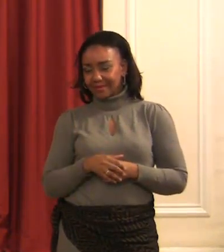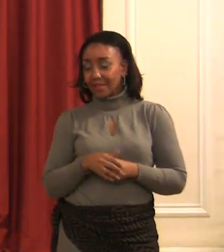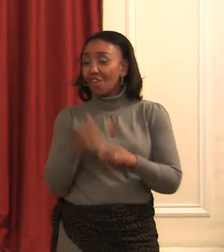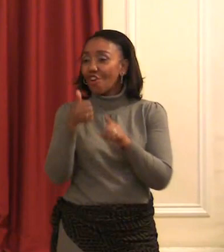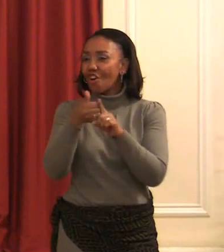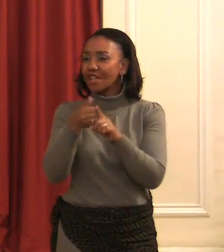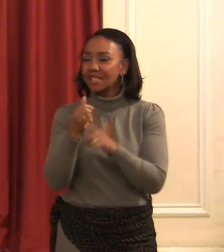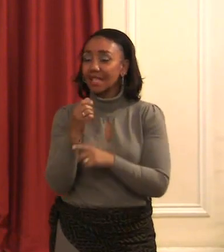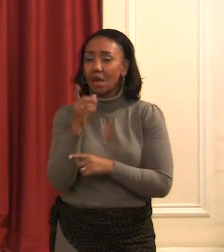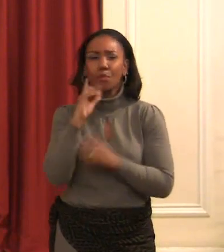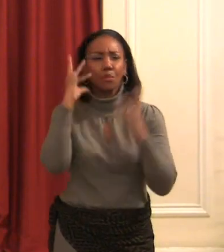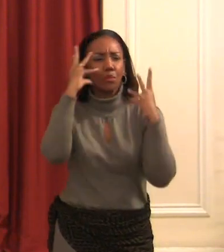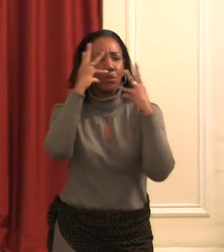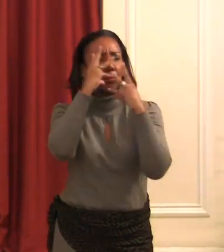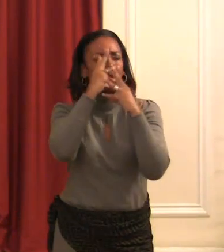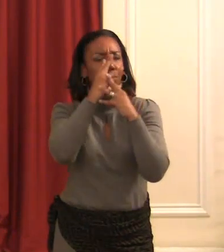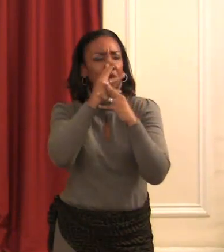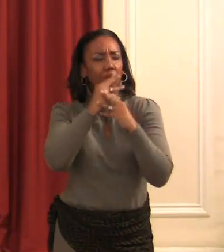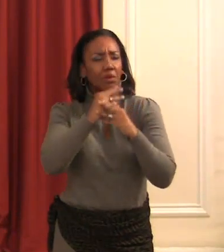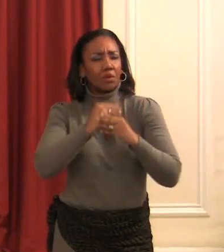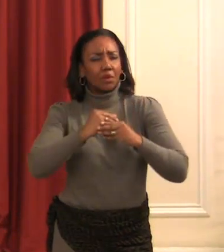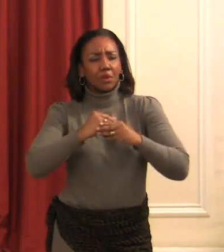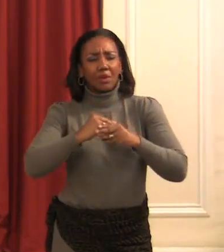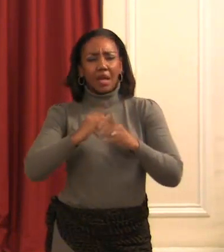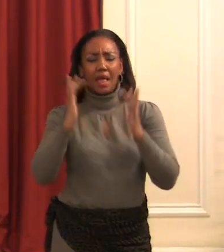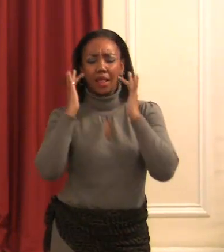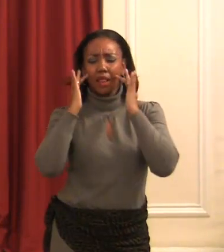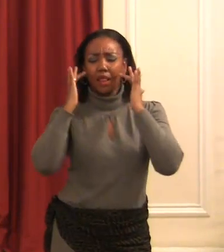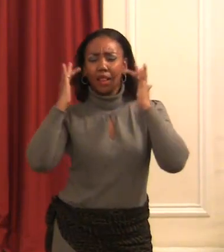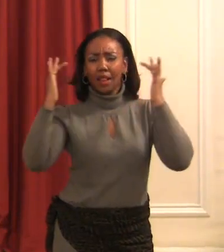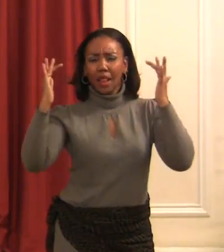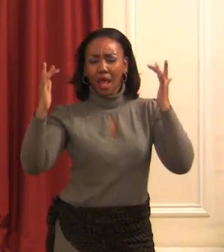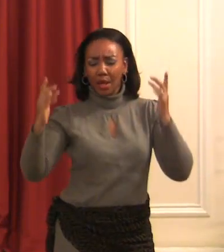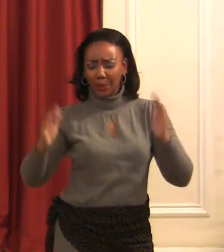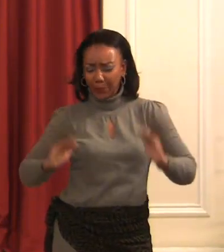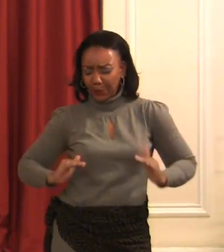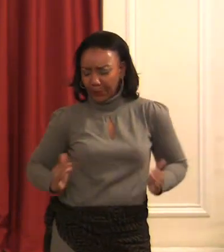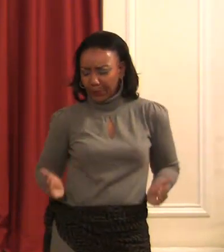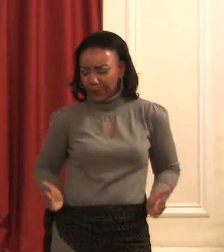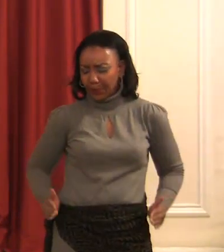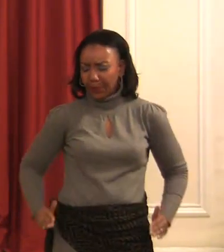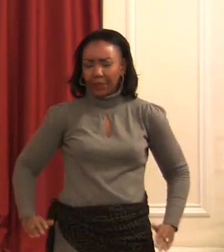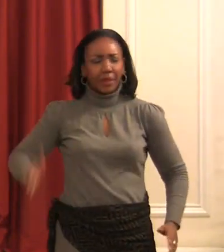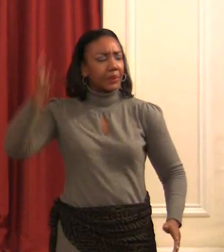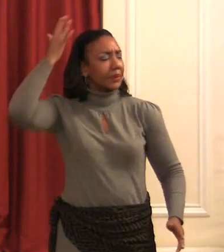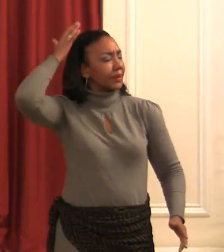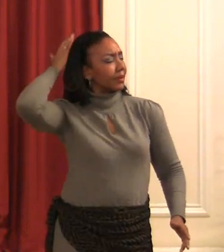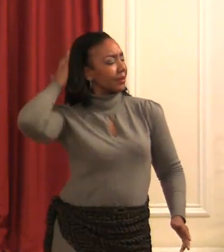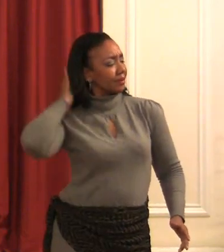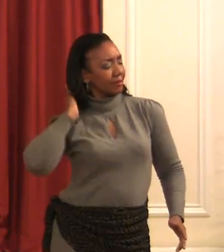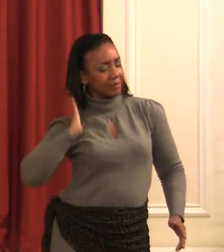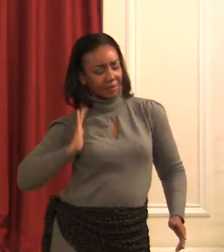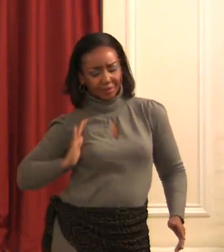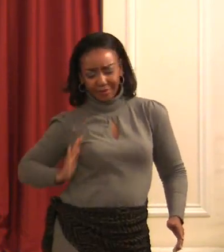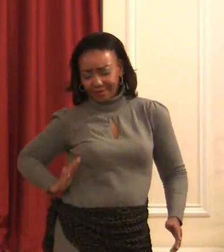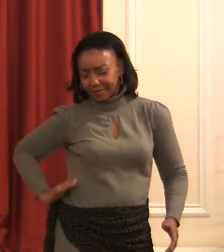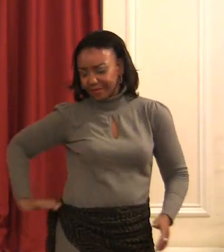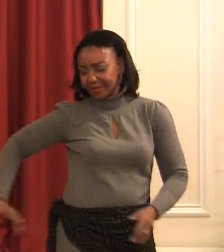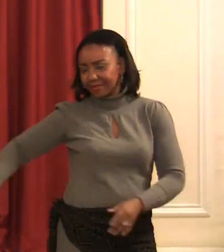She had been a beauty once, bright-skinned and thick-legged, with a curtain of hair that stretched all the way down her